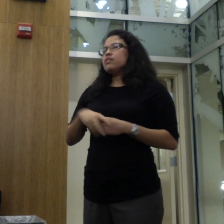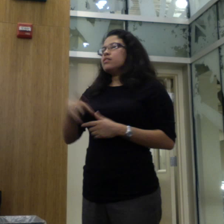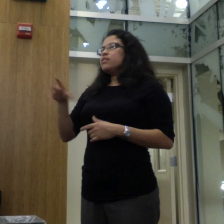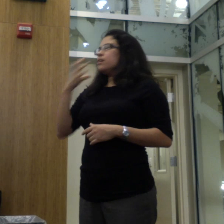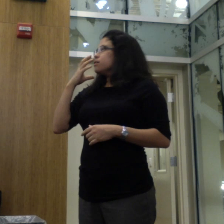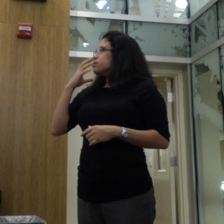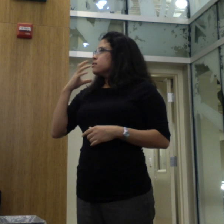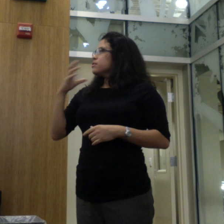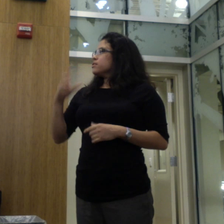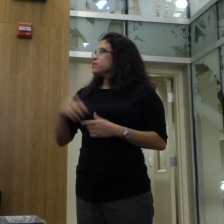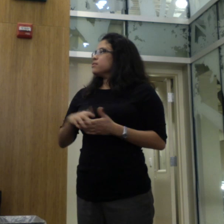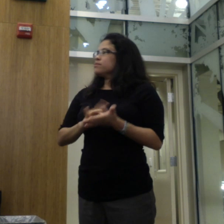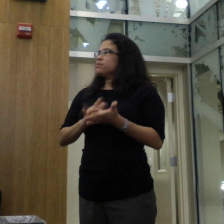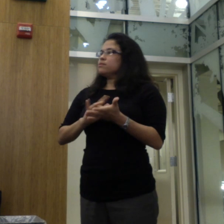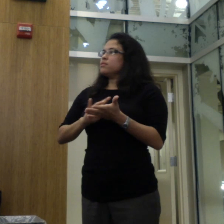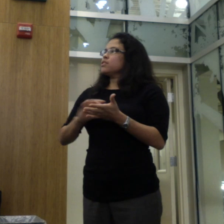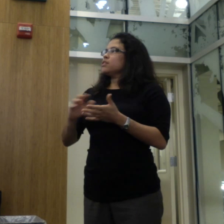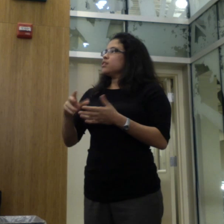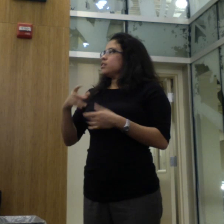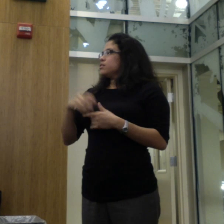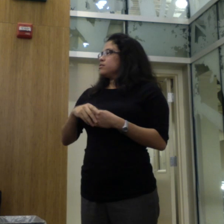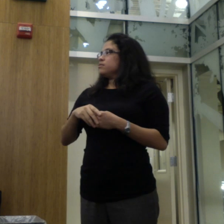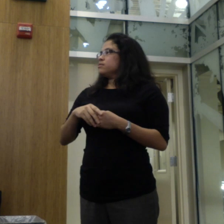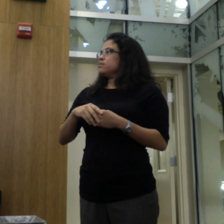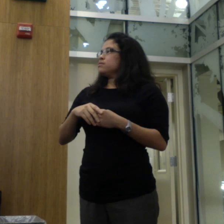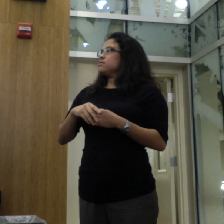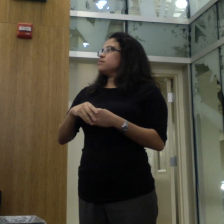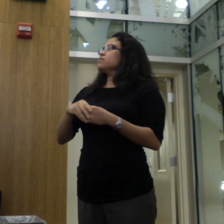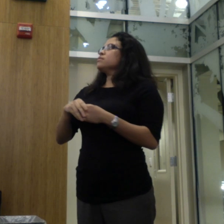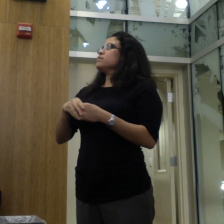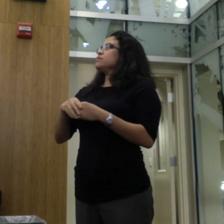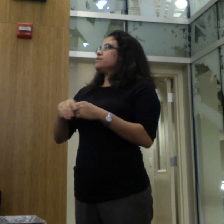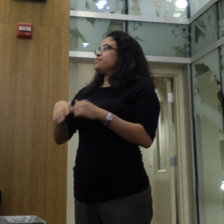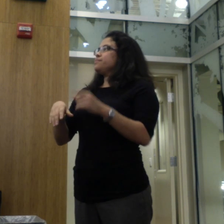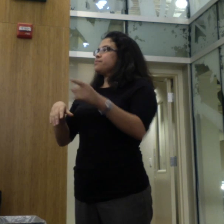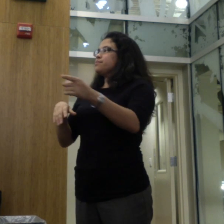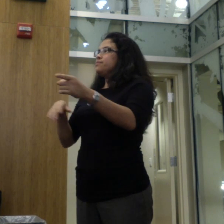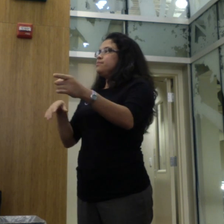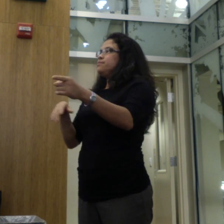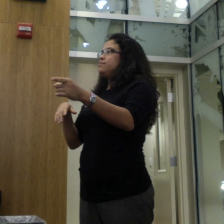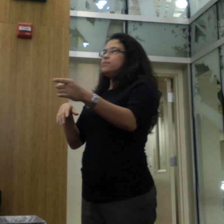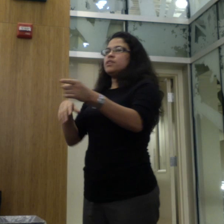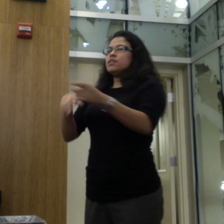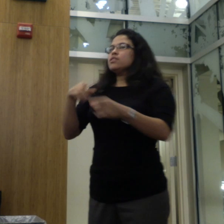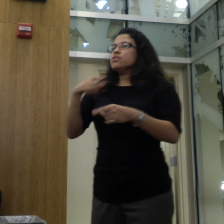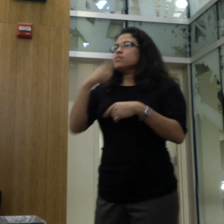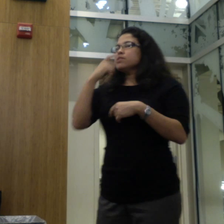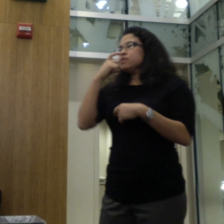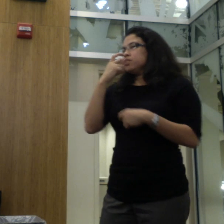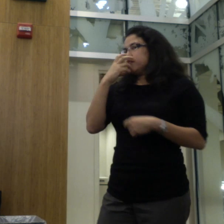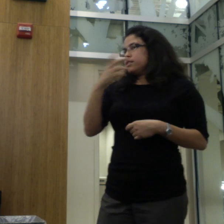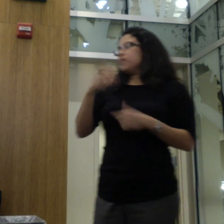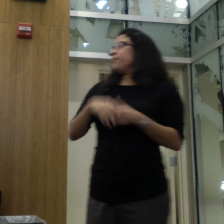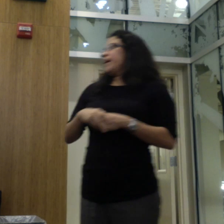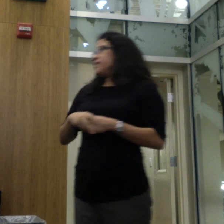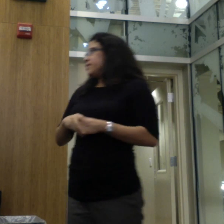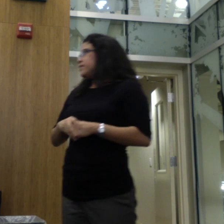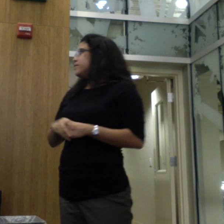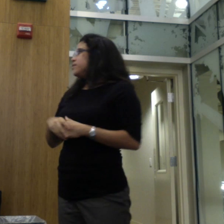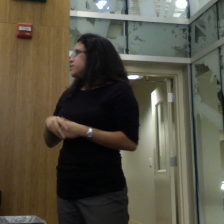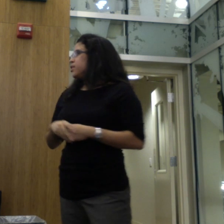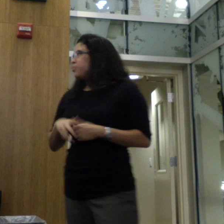and medication could be even when you have to evacuate. I mean, that's just an excellent. If you guys have prescriptions, She masks. suggests a